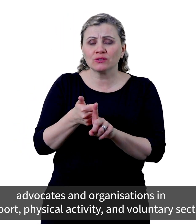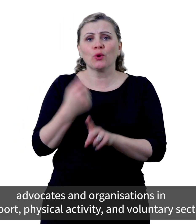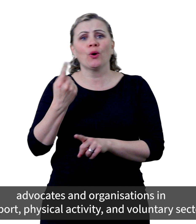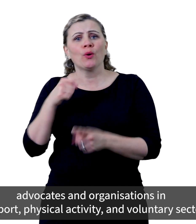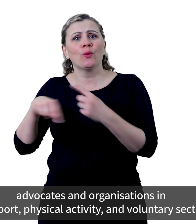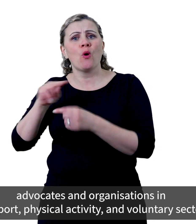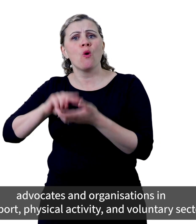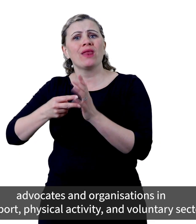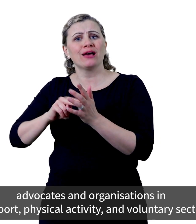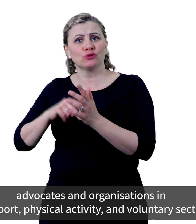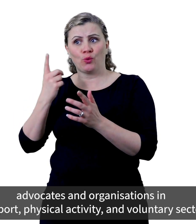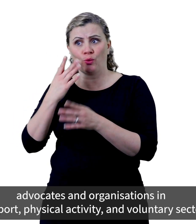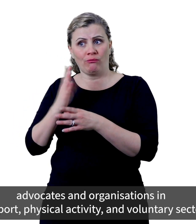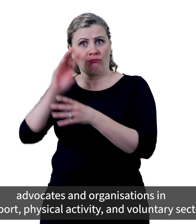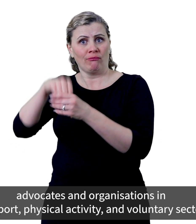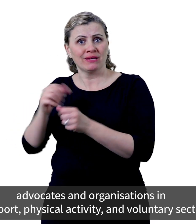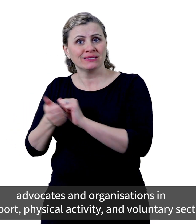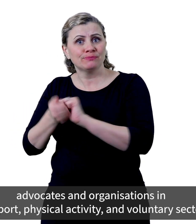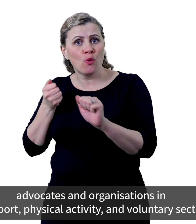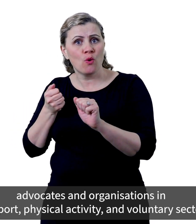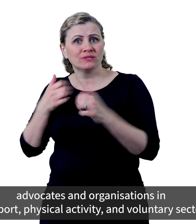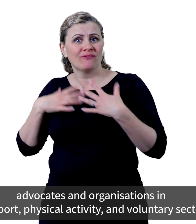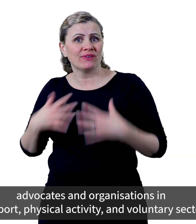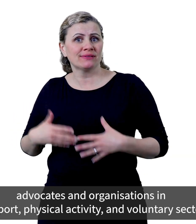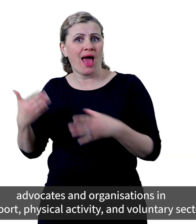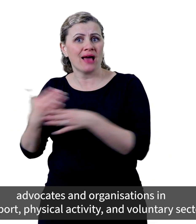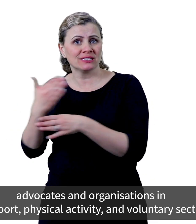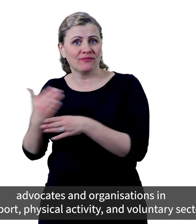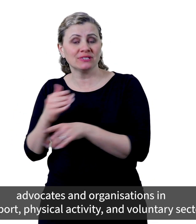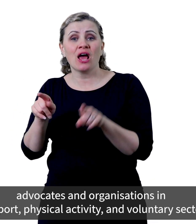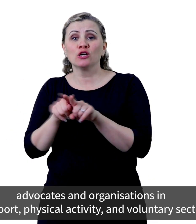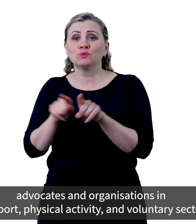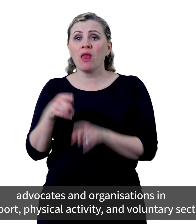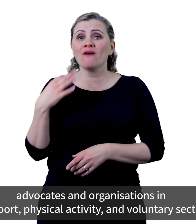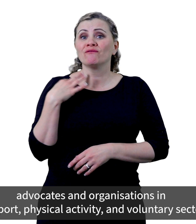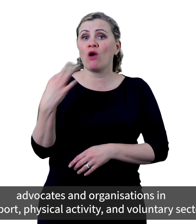advocates and organisations in the sport, physical activity and voluntary sector.